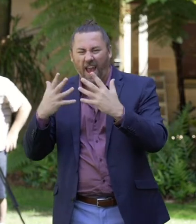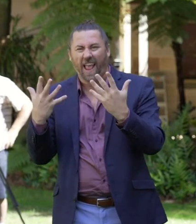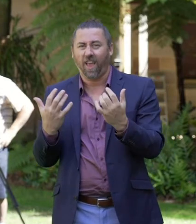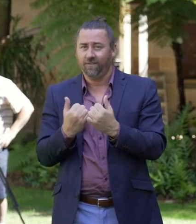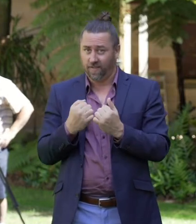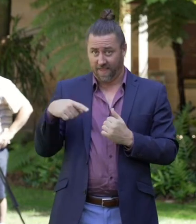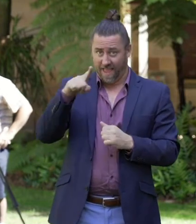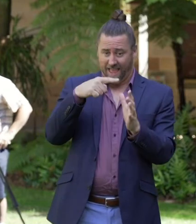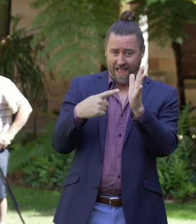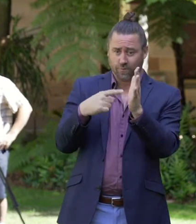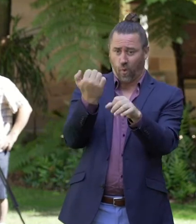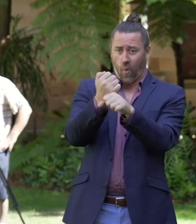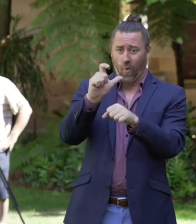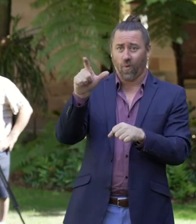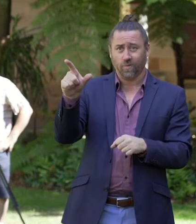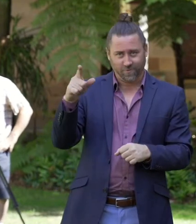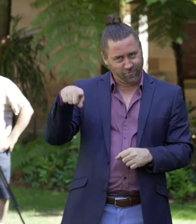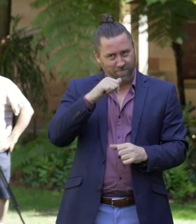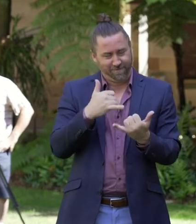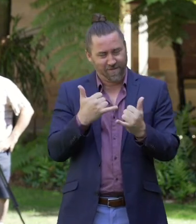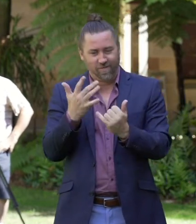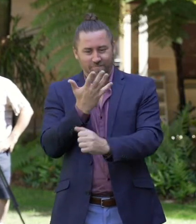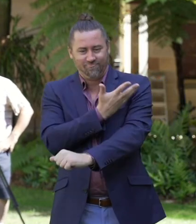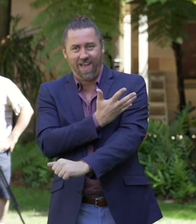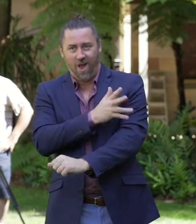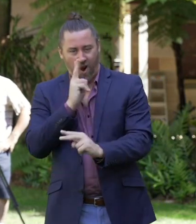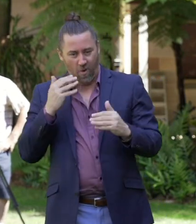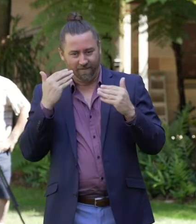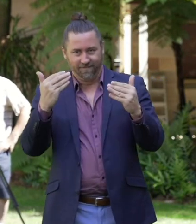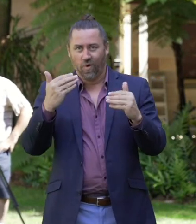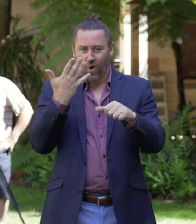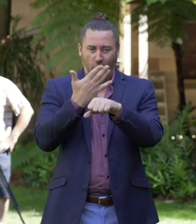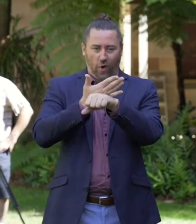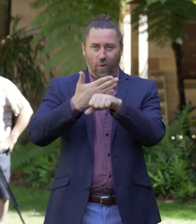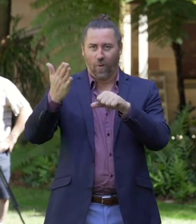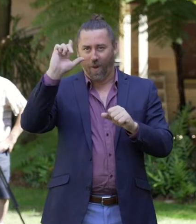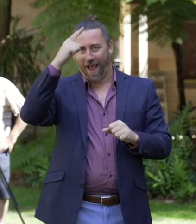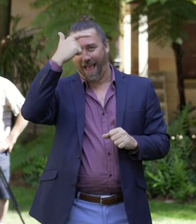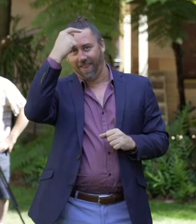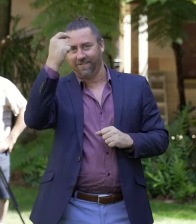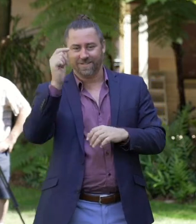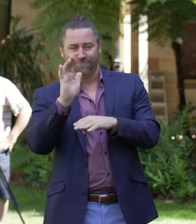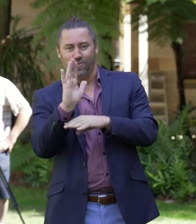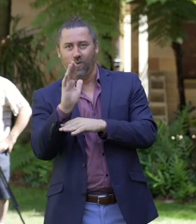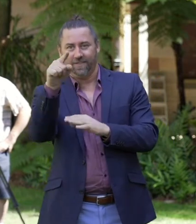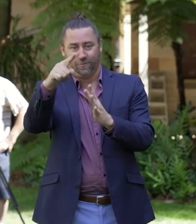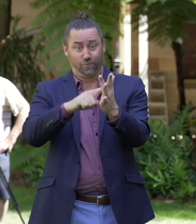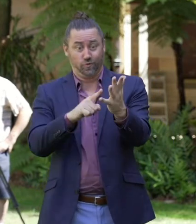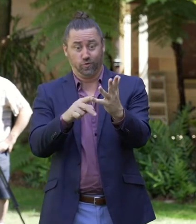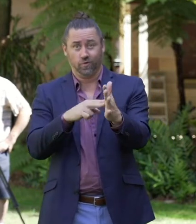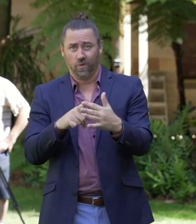be incredibly proud, and I'm looking forward to seeing the film when it's released in June.